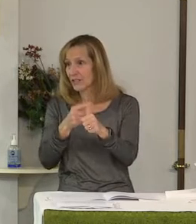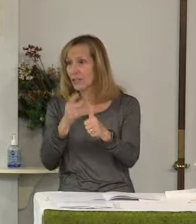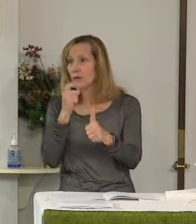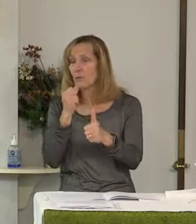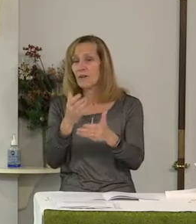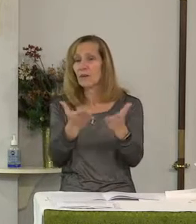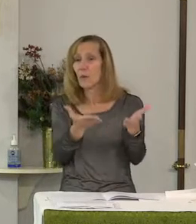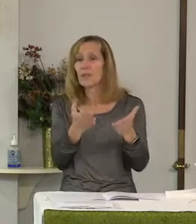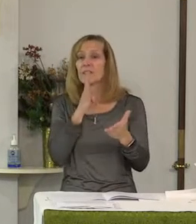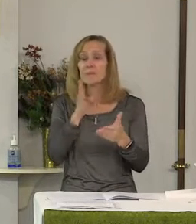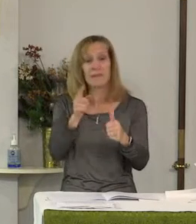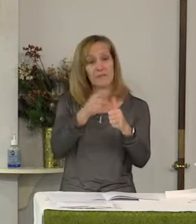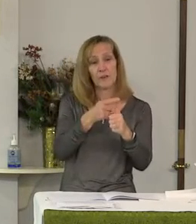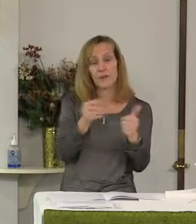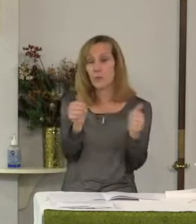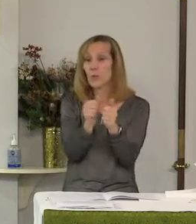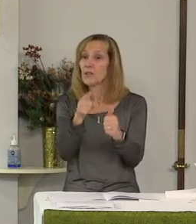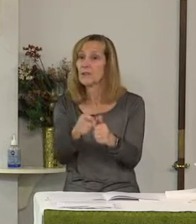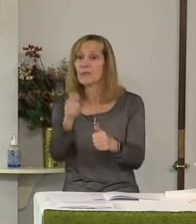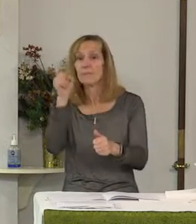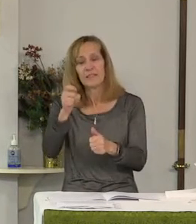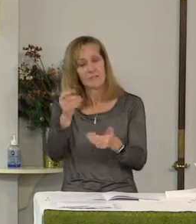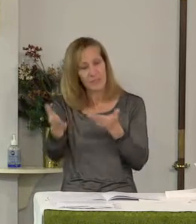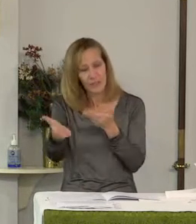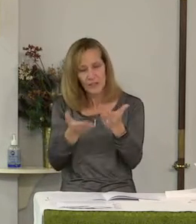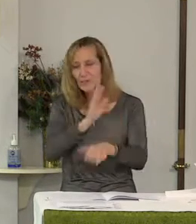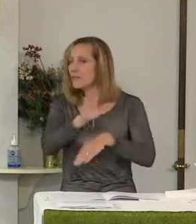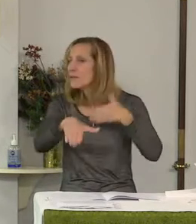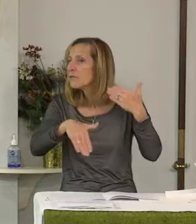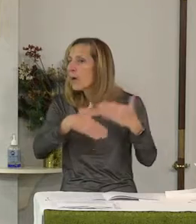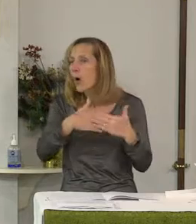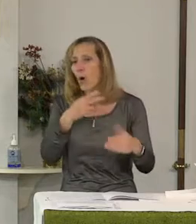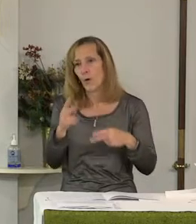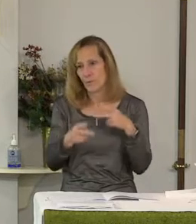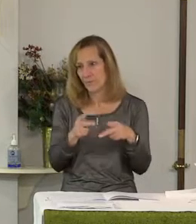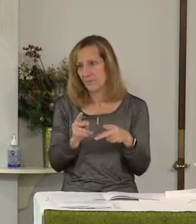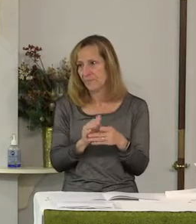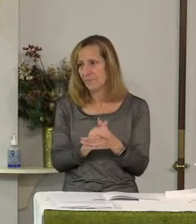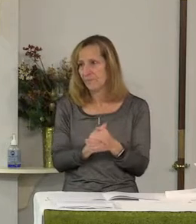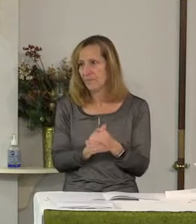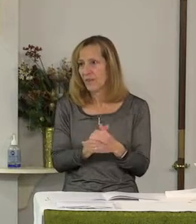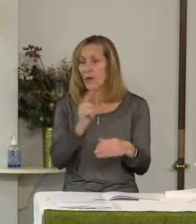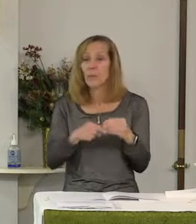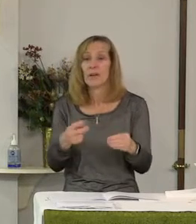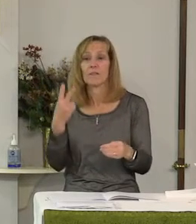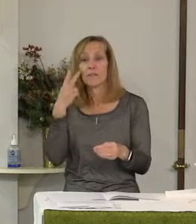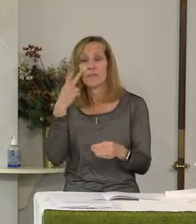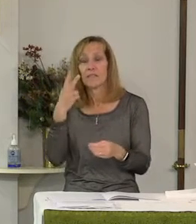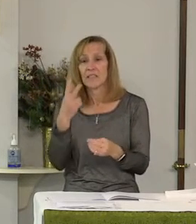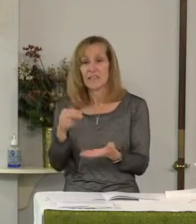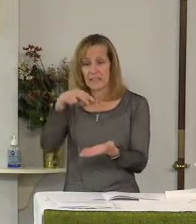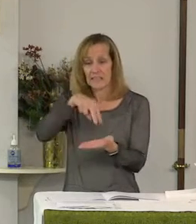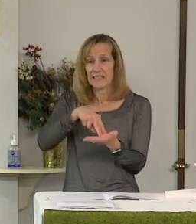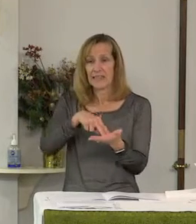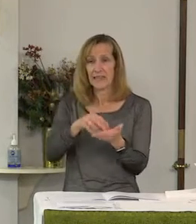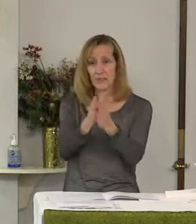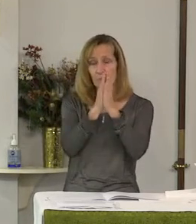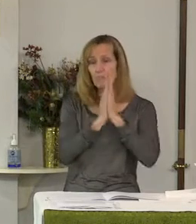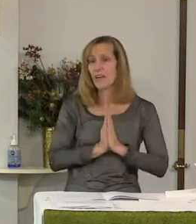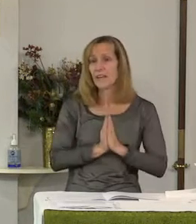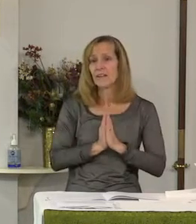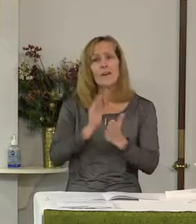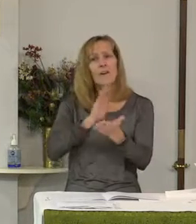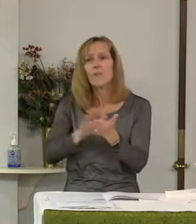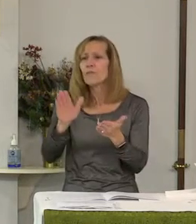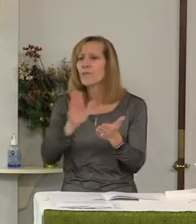Whoever wishes to be first among you must be servant of all. Whenever you stand praying, forgive if